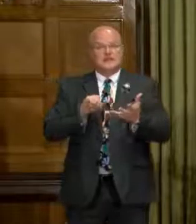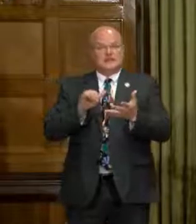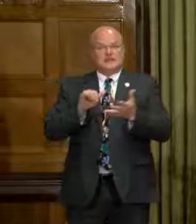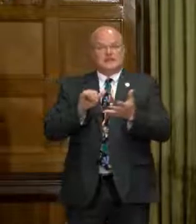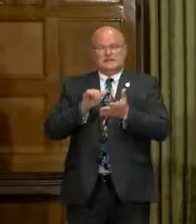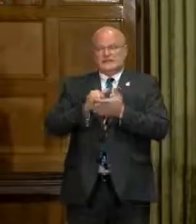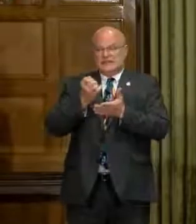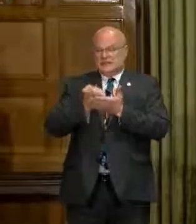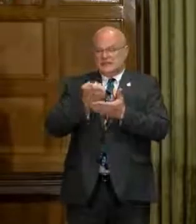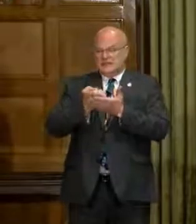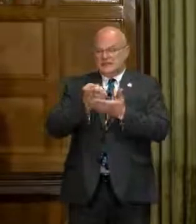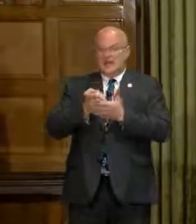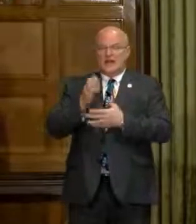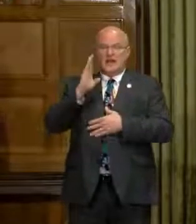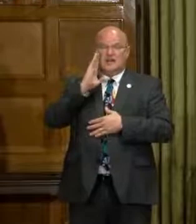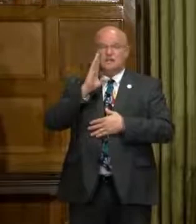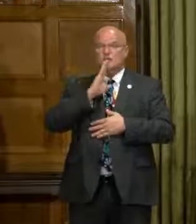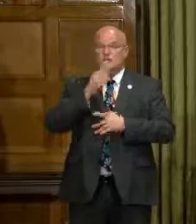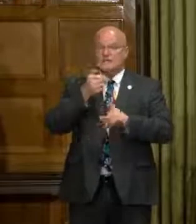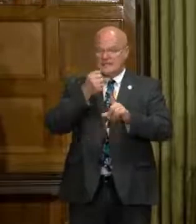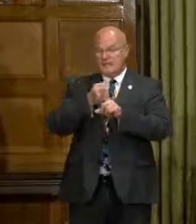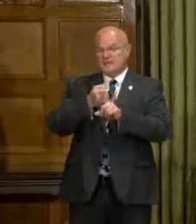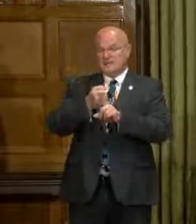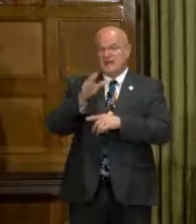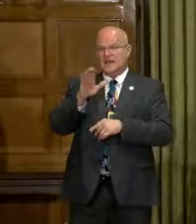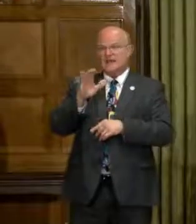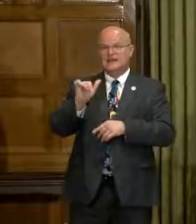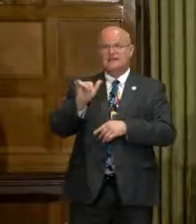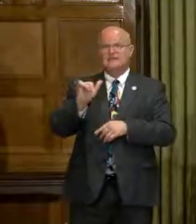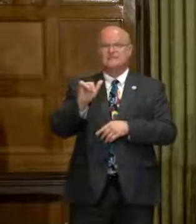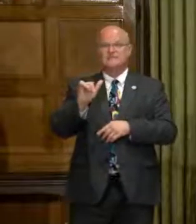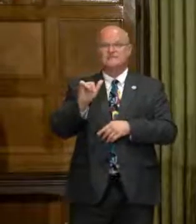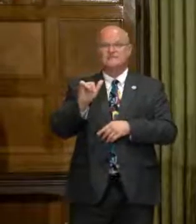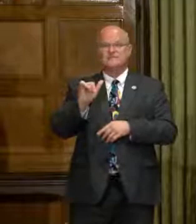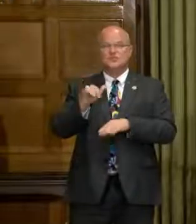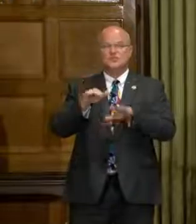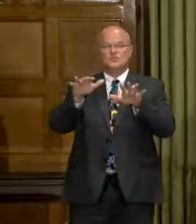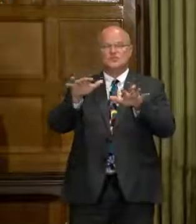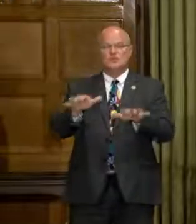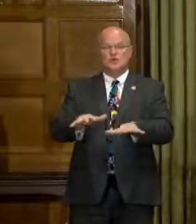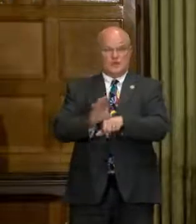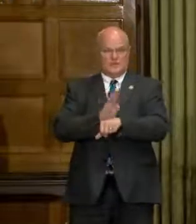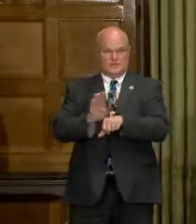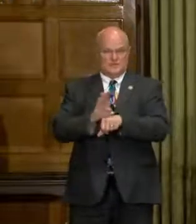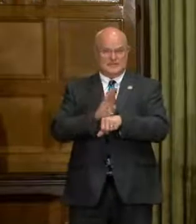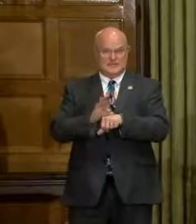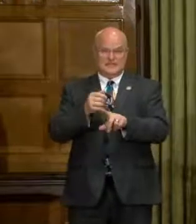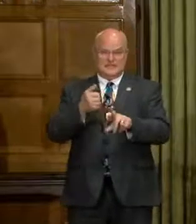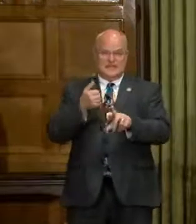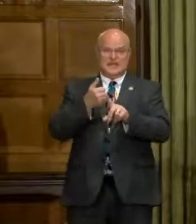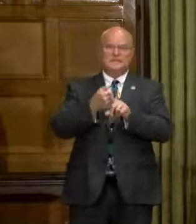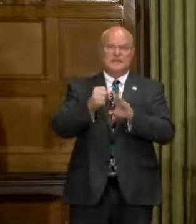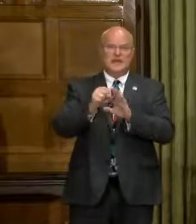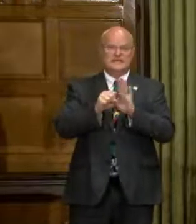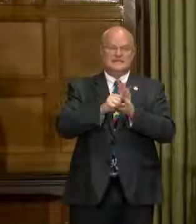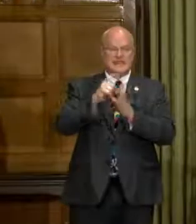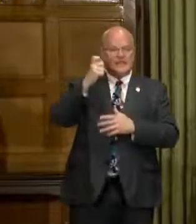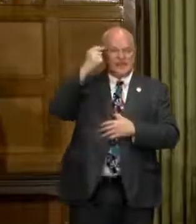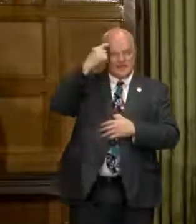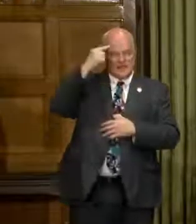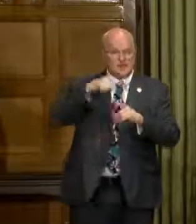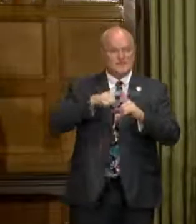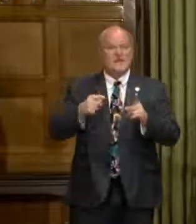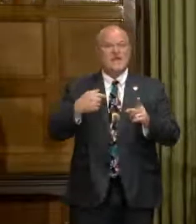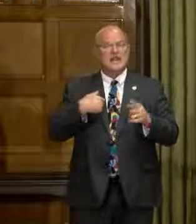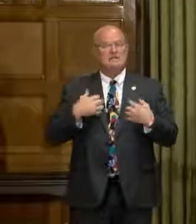the economy is going to be impacted by the slowdown of businesses, which impact state government. But